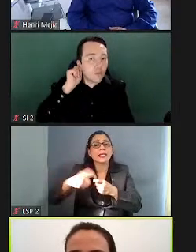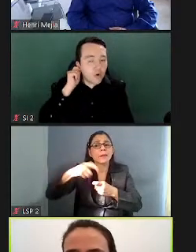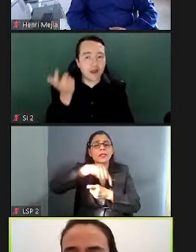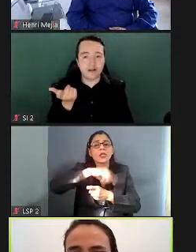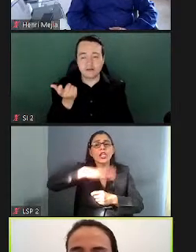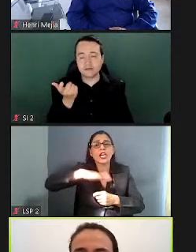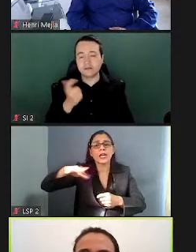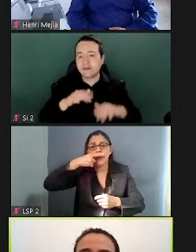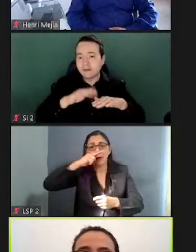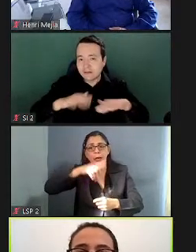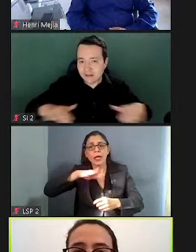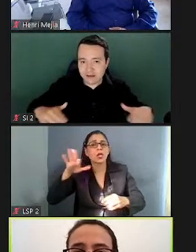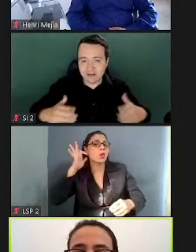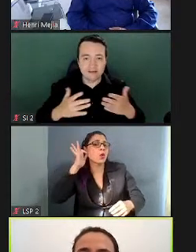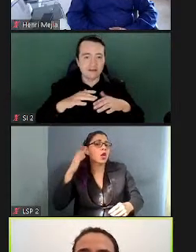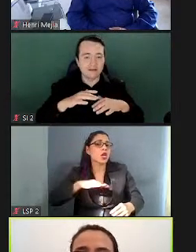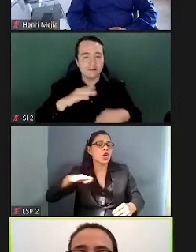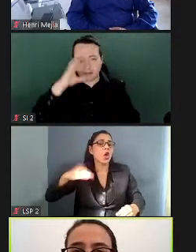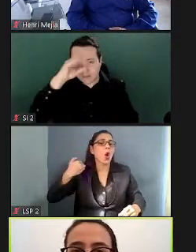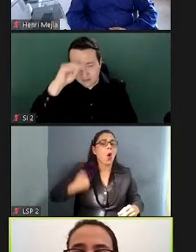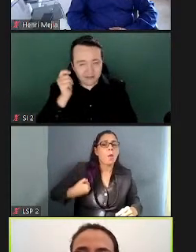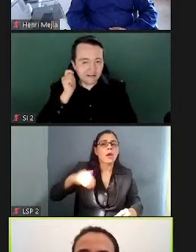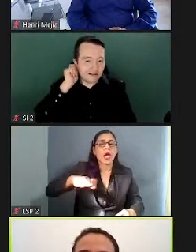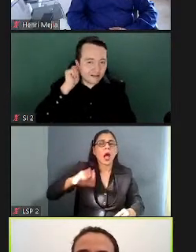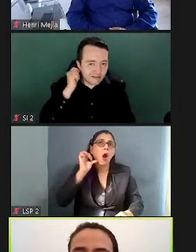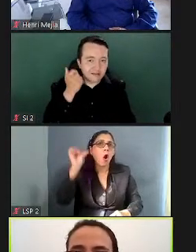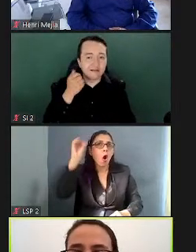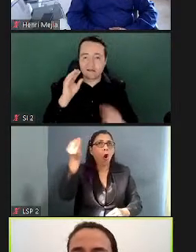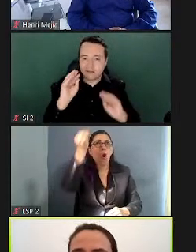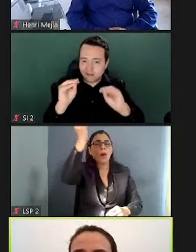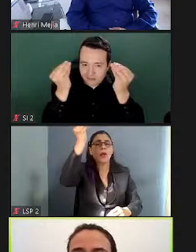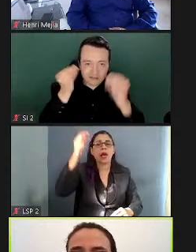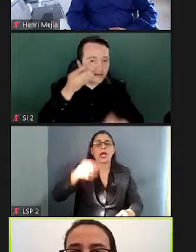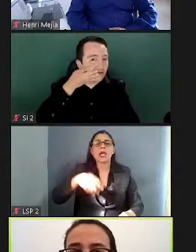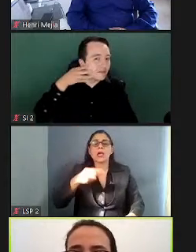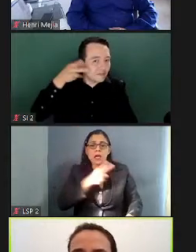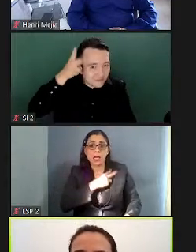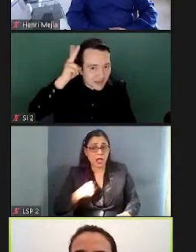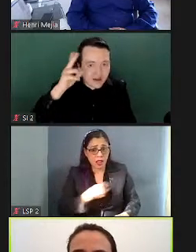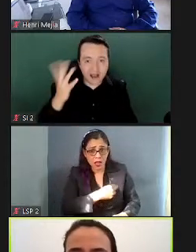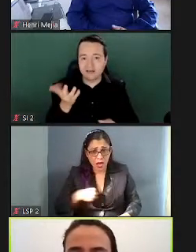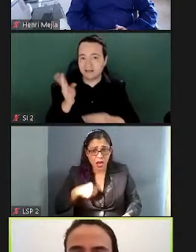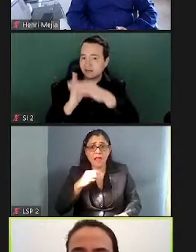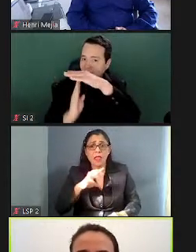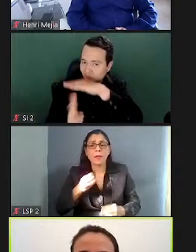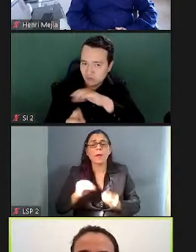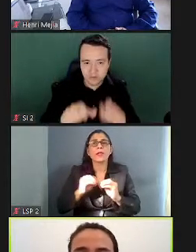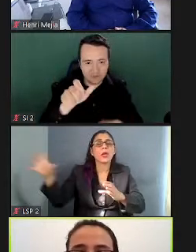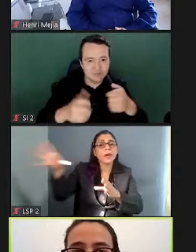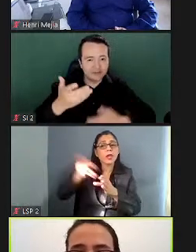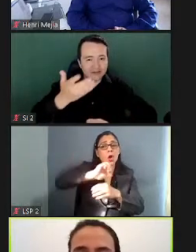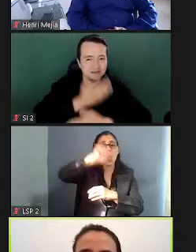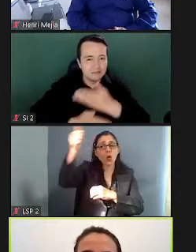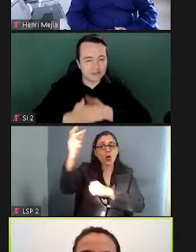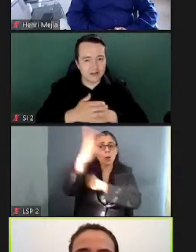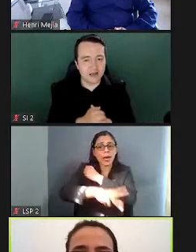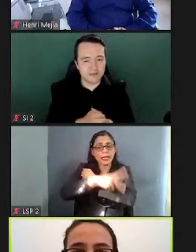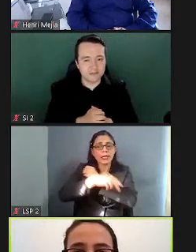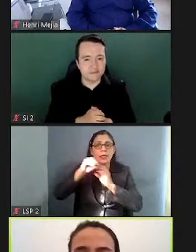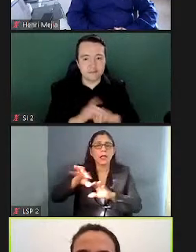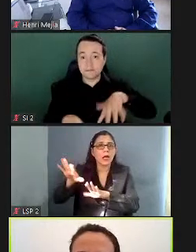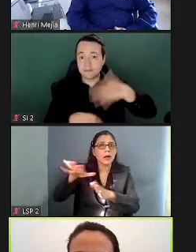of women children adolescents indigenous migrants and people displaced with disabilities